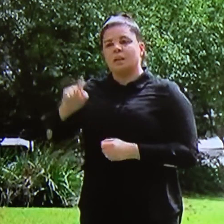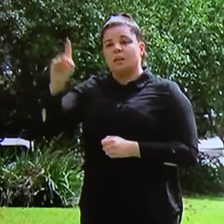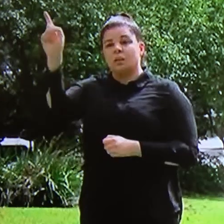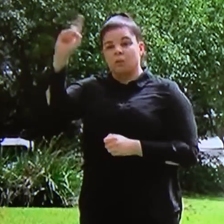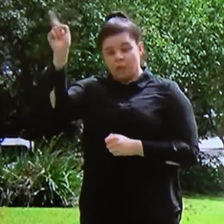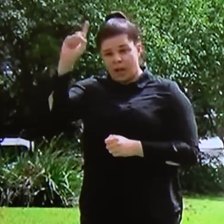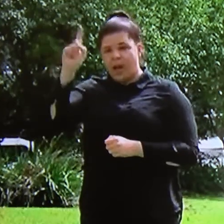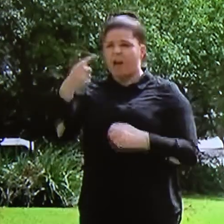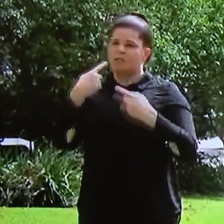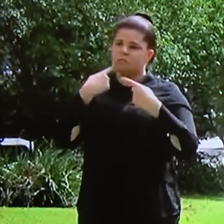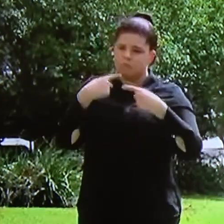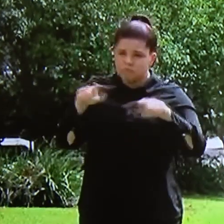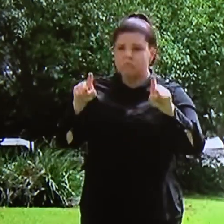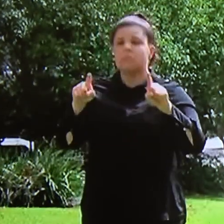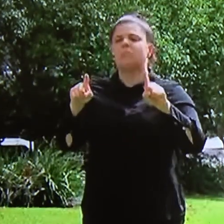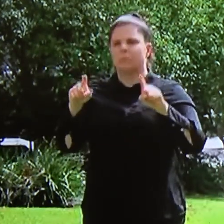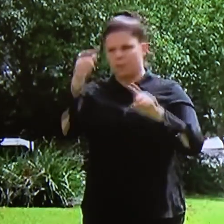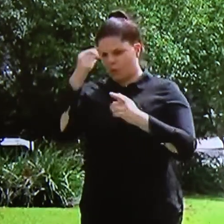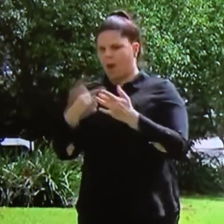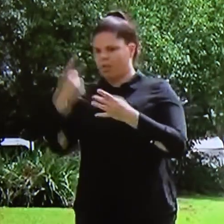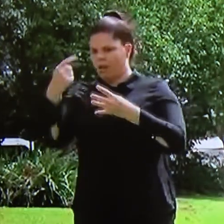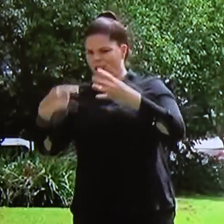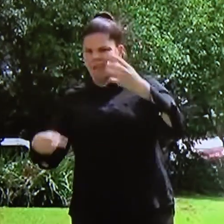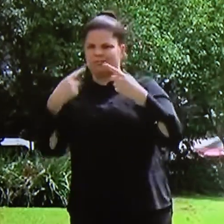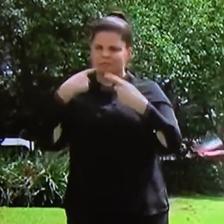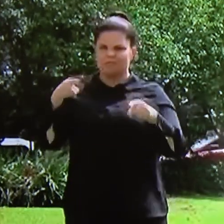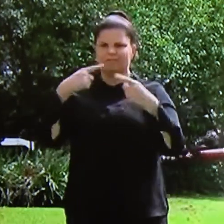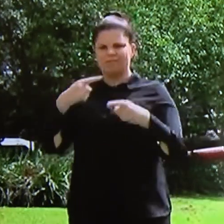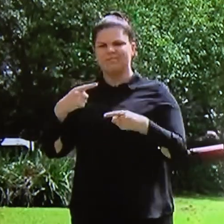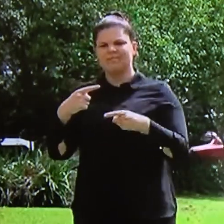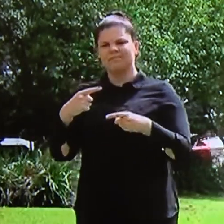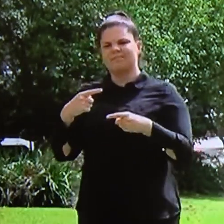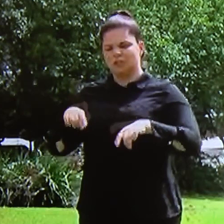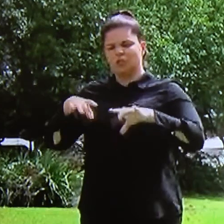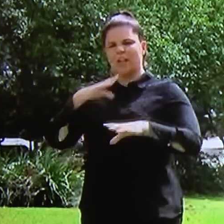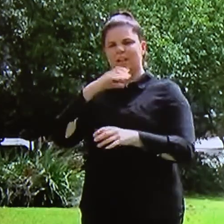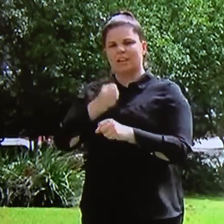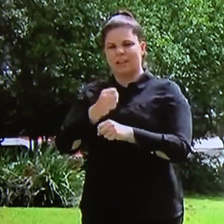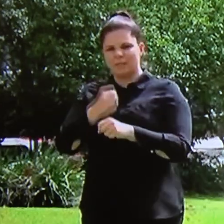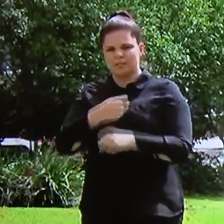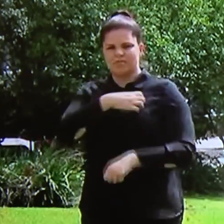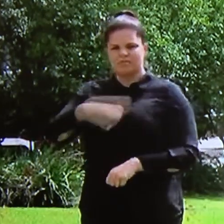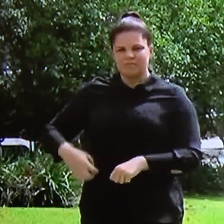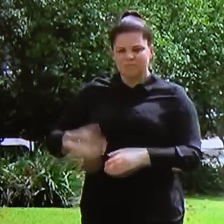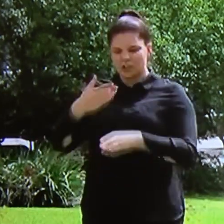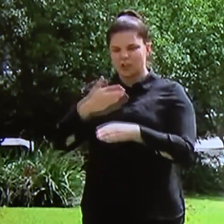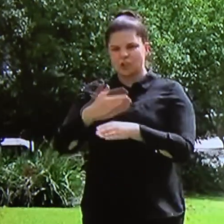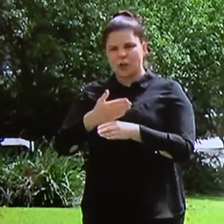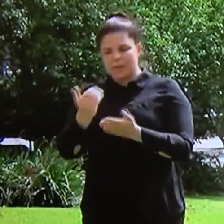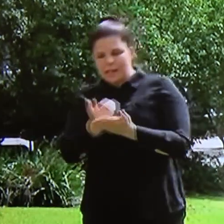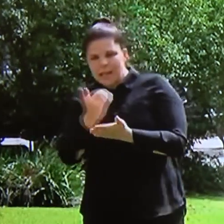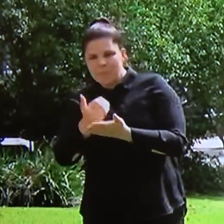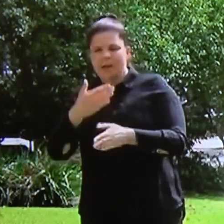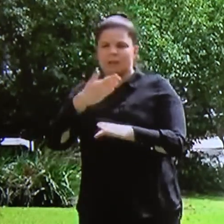in isolation. It's complementary to the federal government, whether it's their JobKeeper and their JobSeeker packages that they have announced, and we continue to work